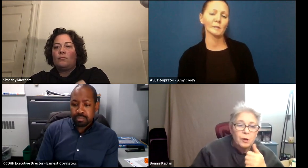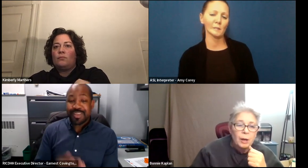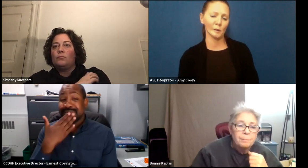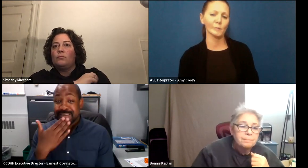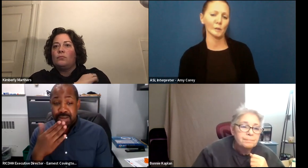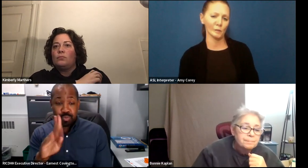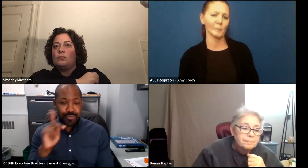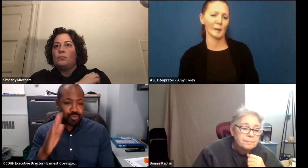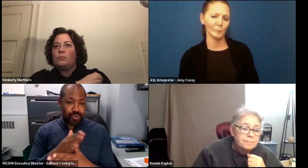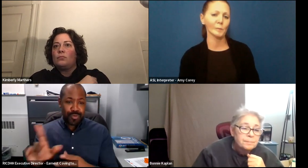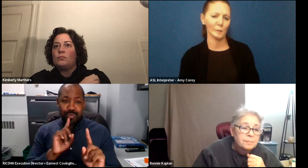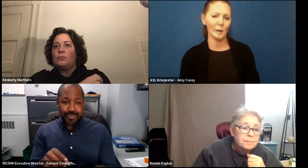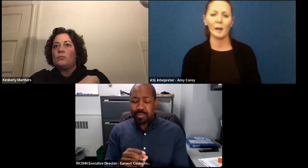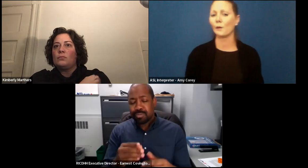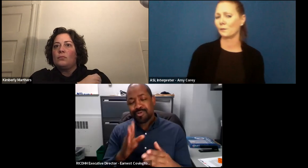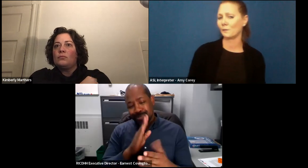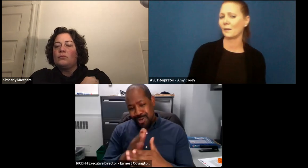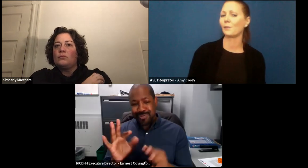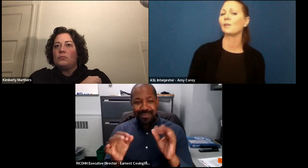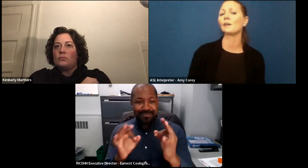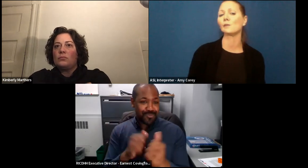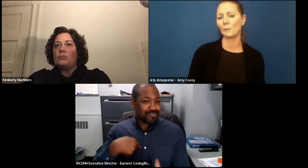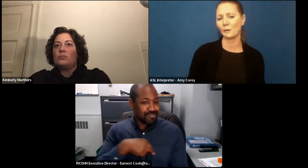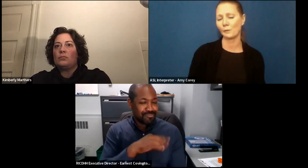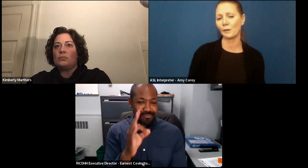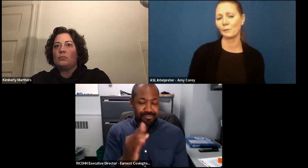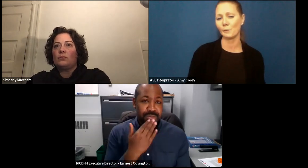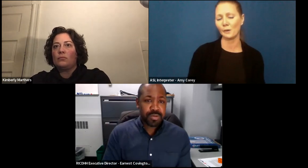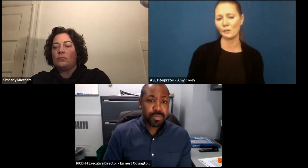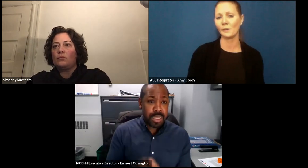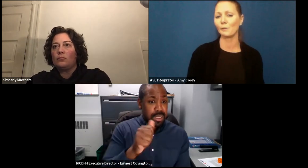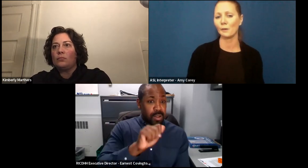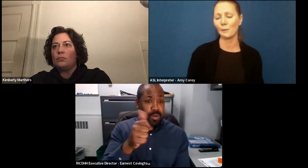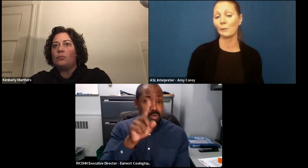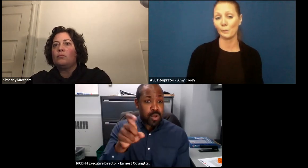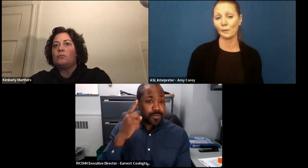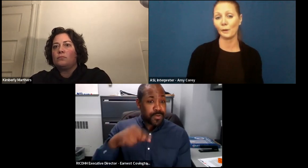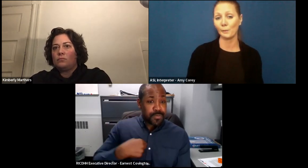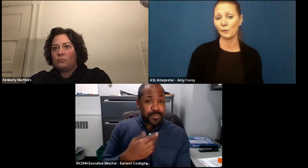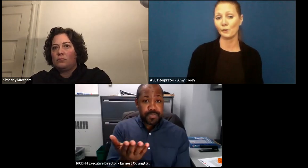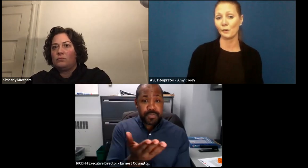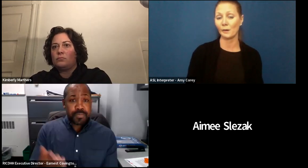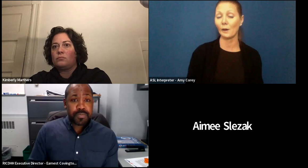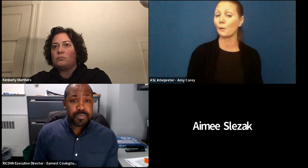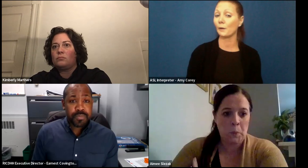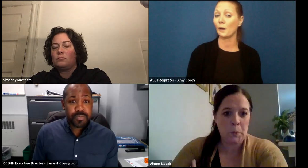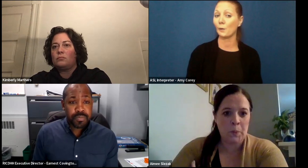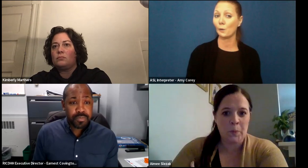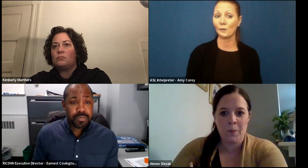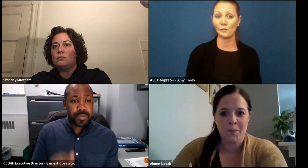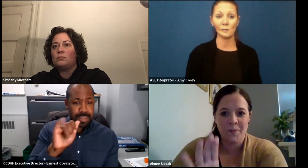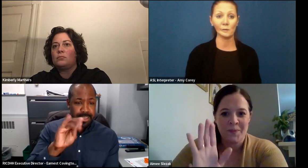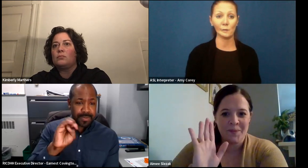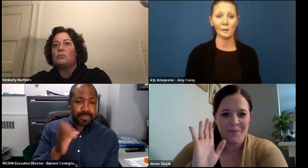could figure something out. Ernest saying, thank you so much for the information and the feedback. We really appreciate it. Are there any